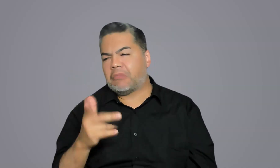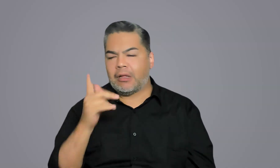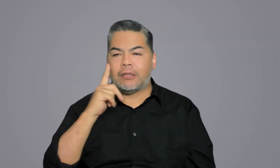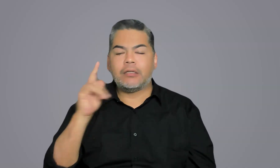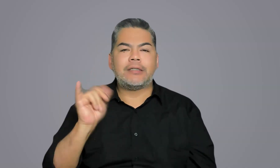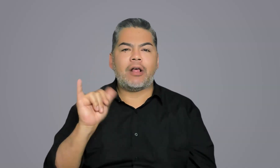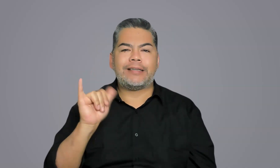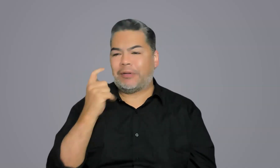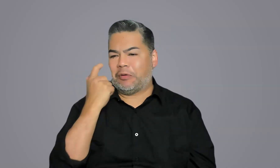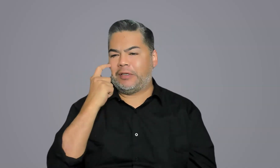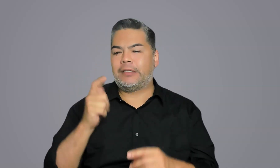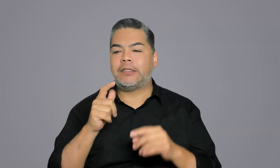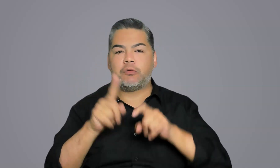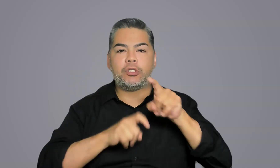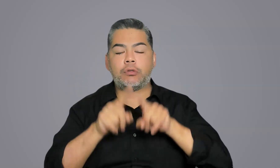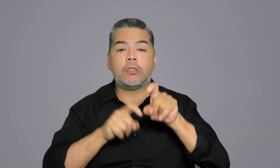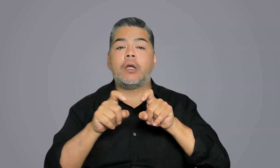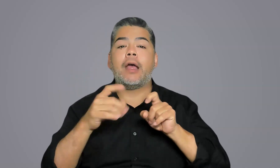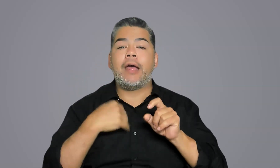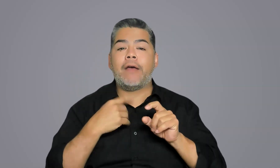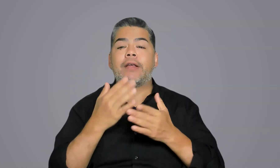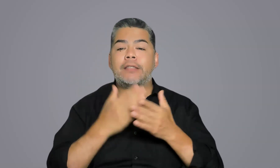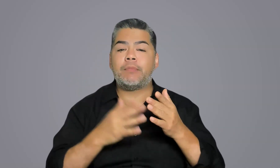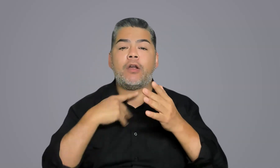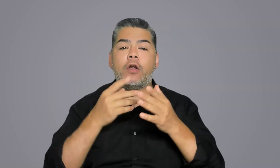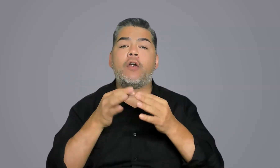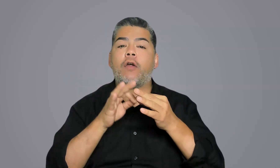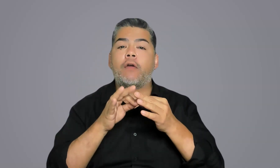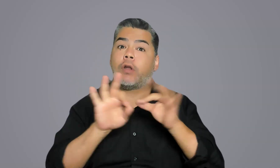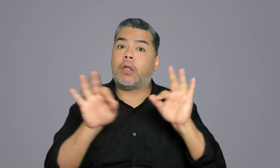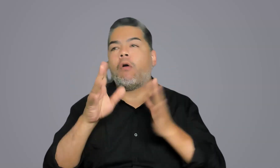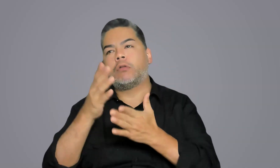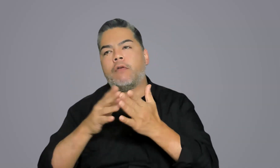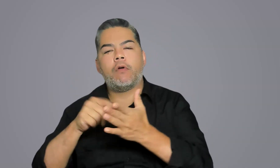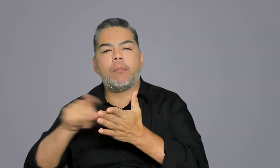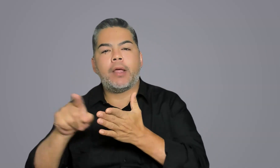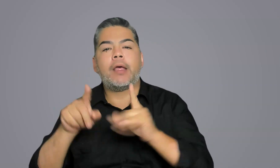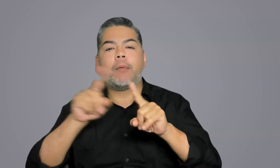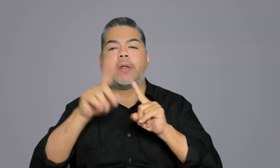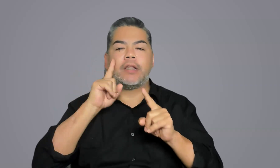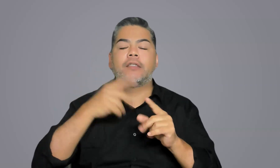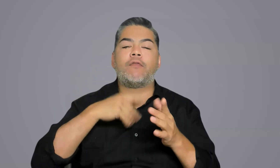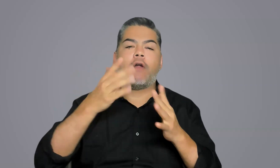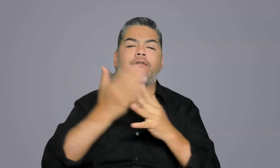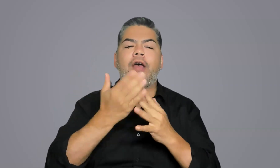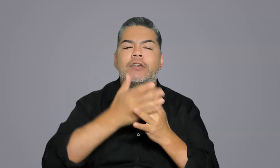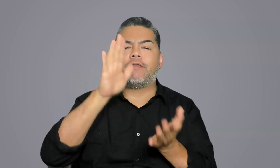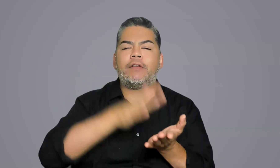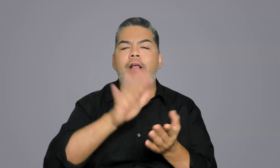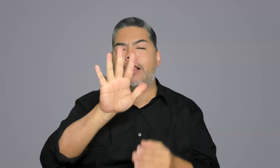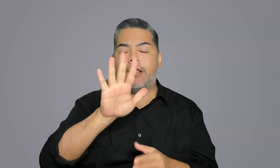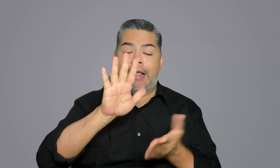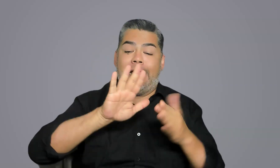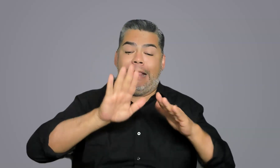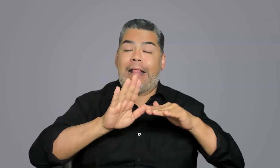another free tool called Pave, which you can use. That's mostly up for files that are less than 5 megabytes. So it depends on the size of your file on